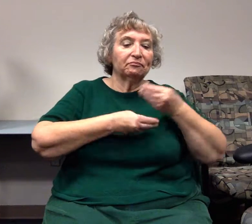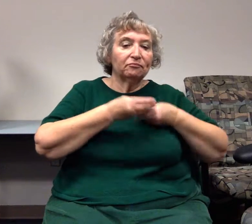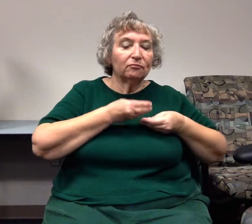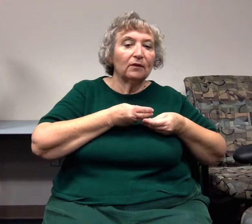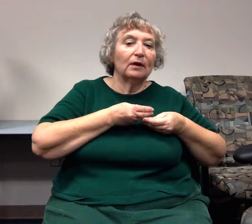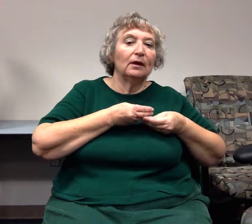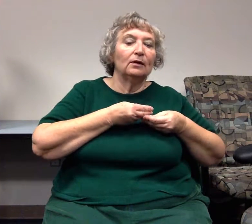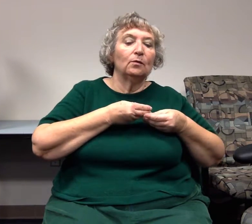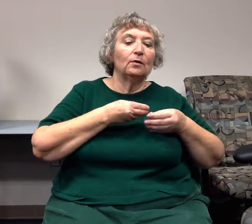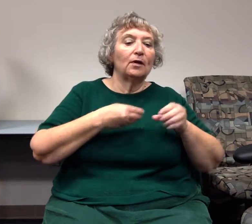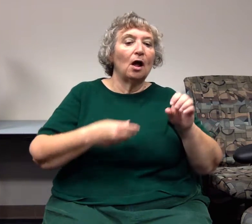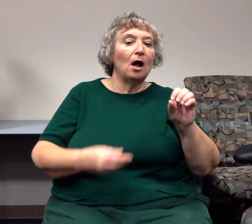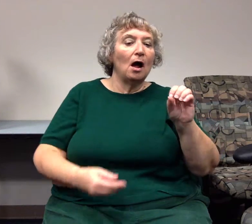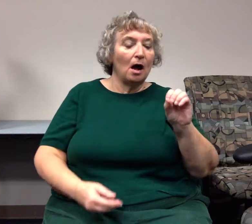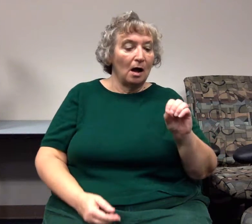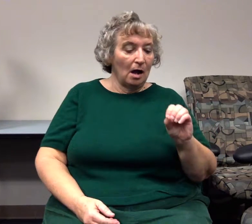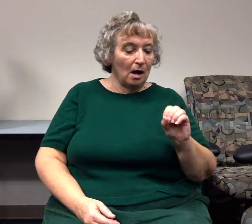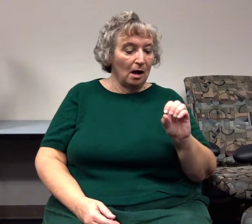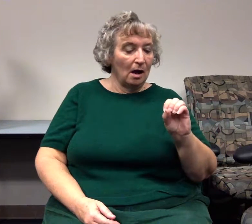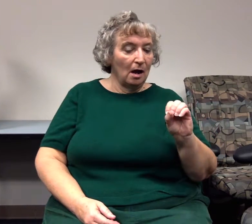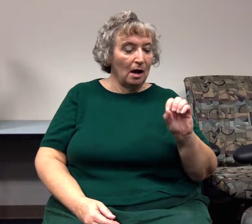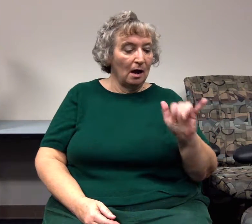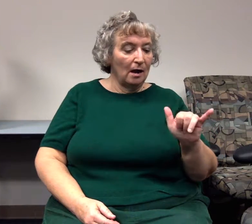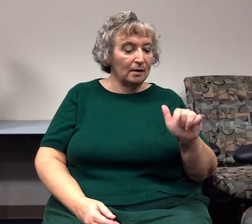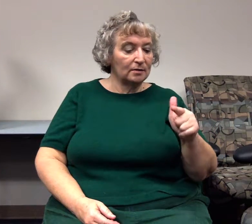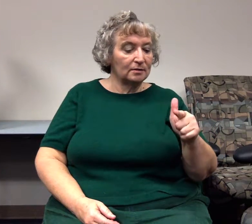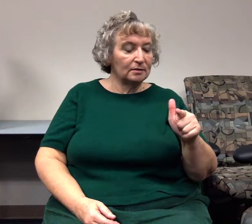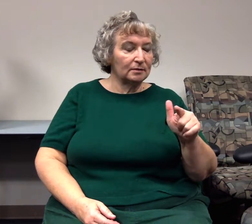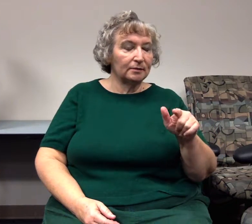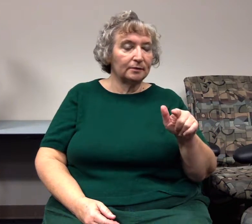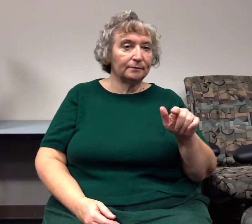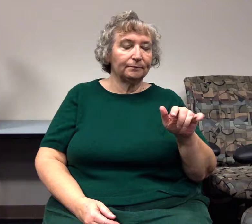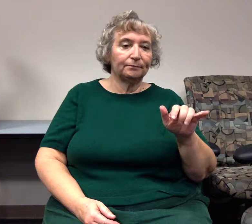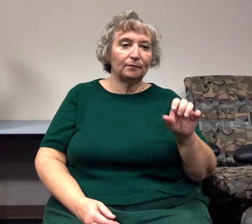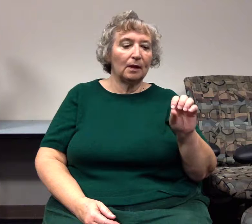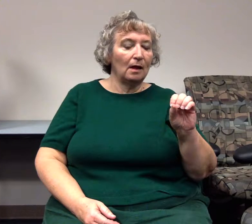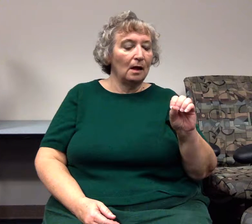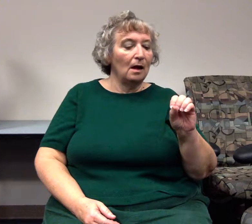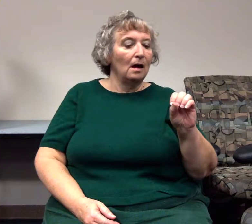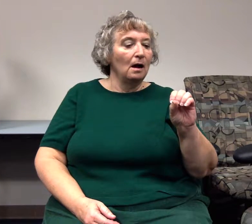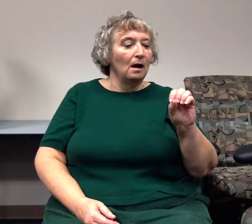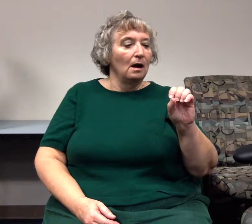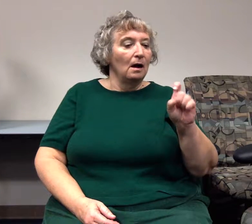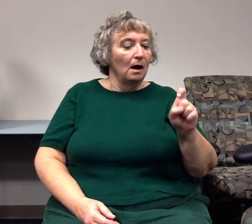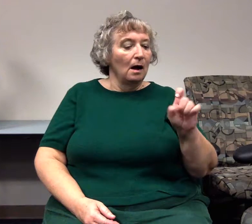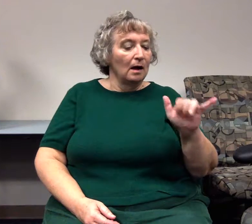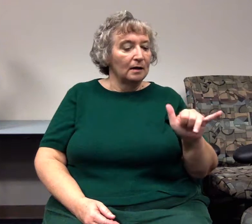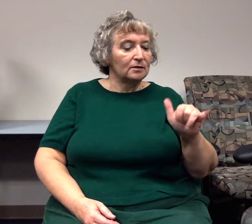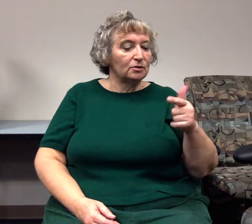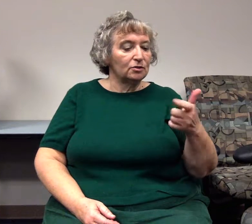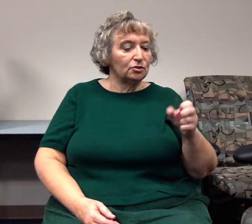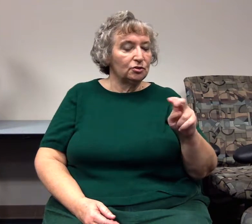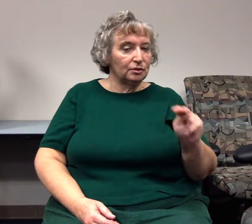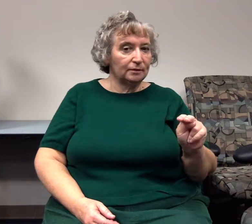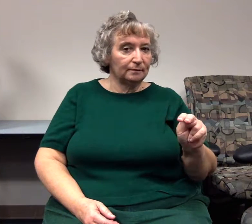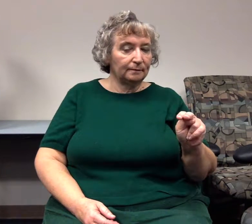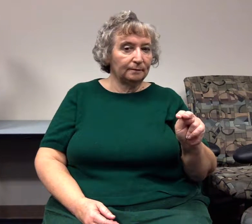body. But the 4 chambers are really important because they keep the blood separate. The blood that has oxygen in